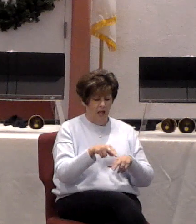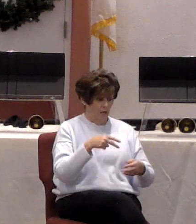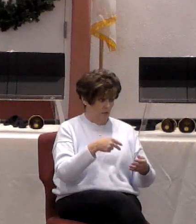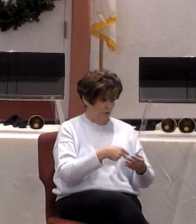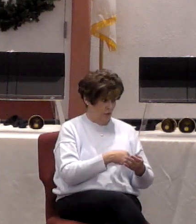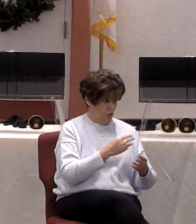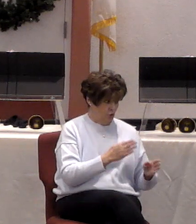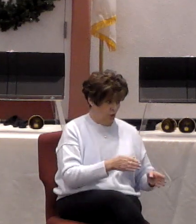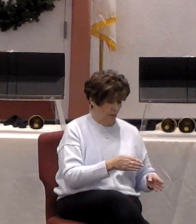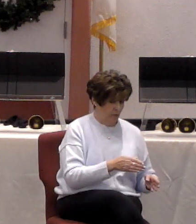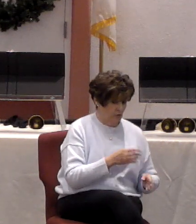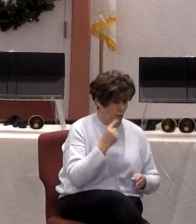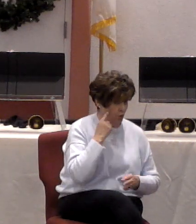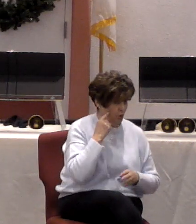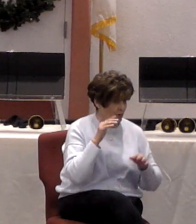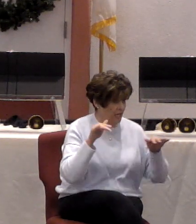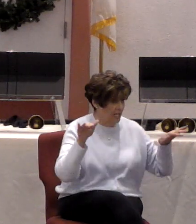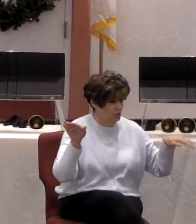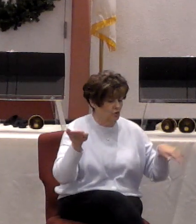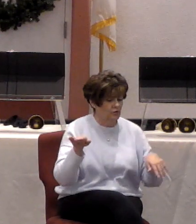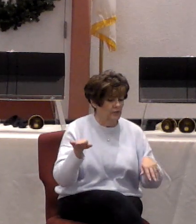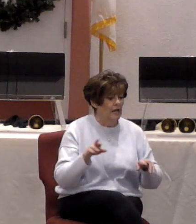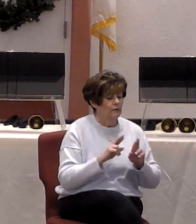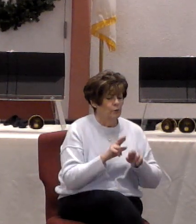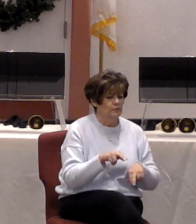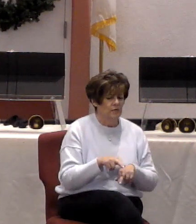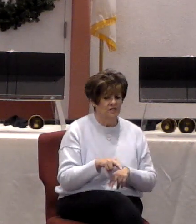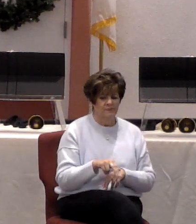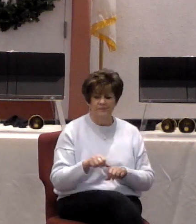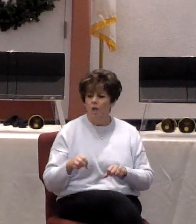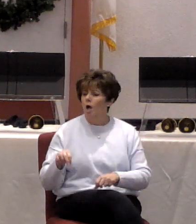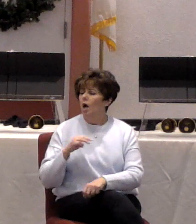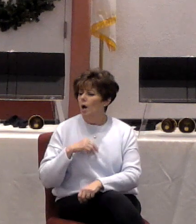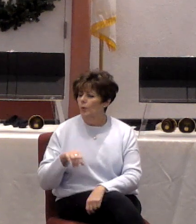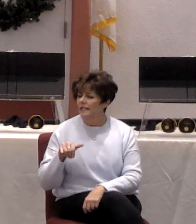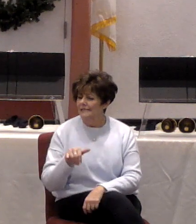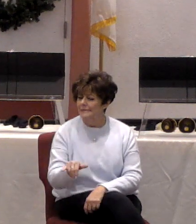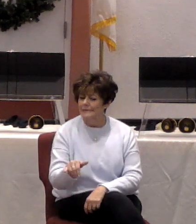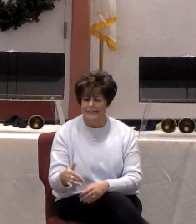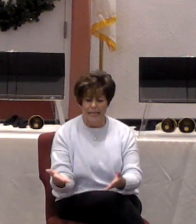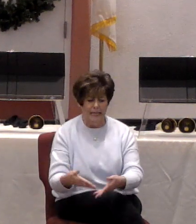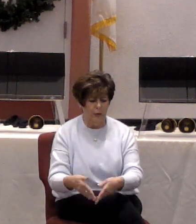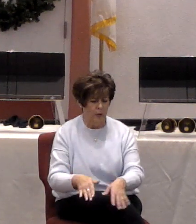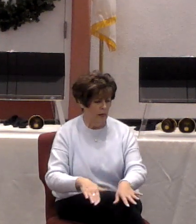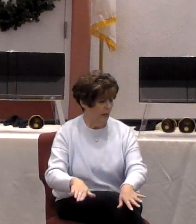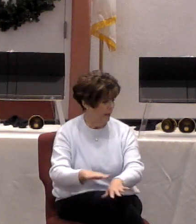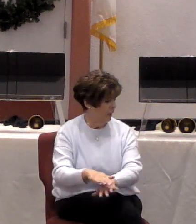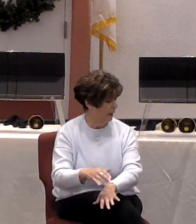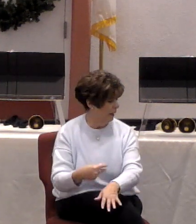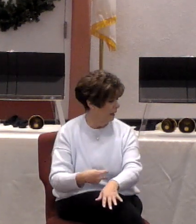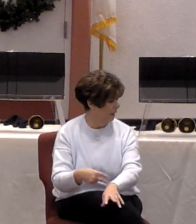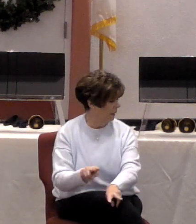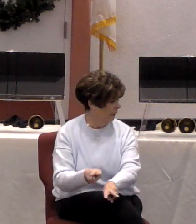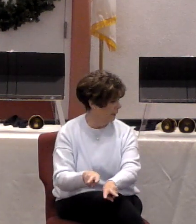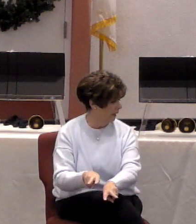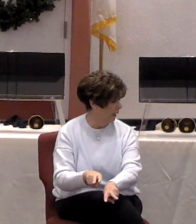we going to go or not? Are we going to stay here on the hillside, or are we going to decide to go down to town? Now, leaving the sheep is a